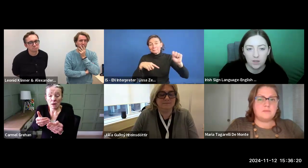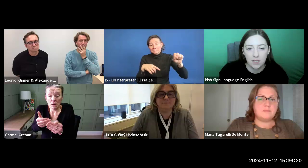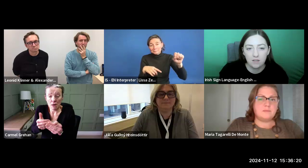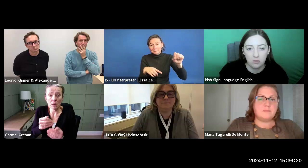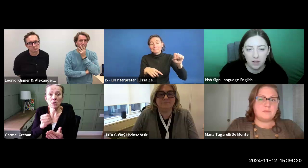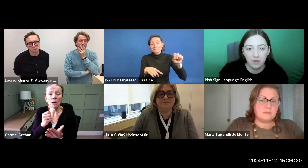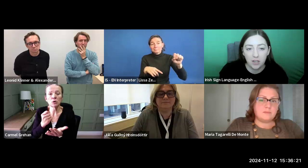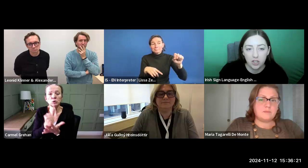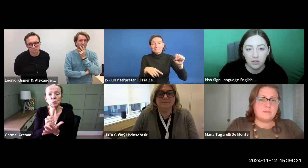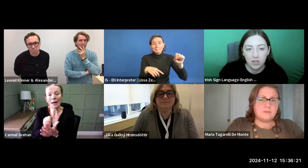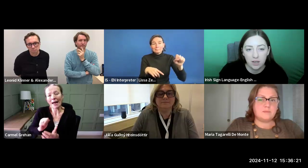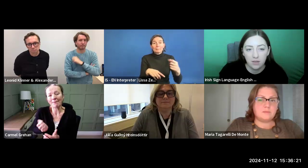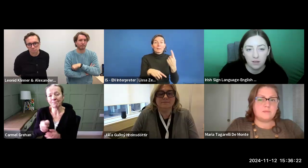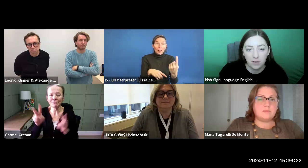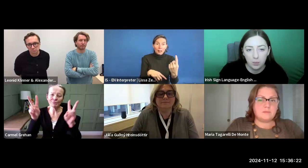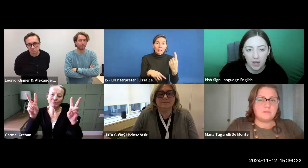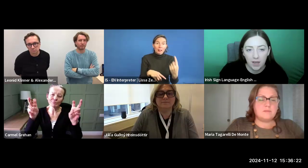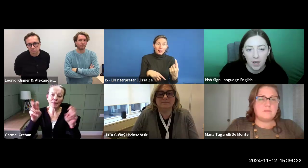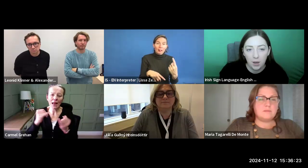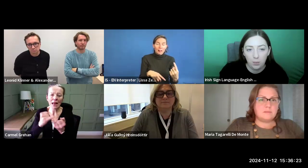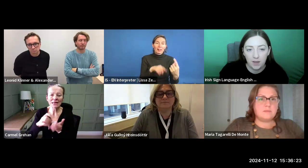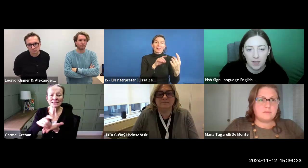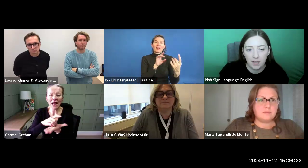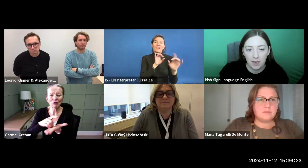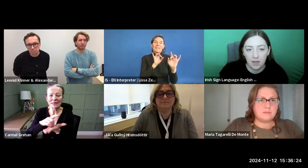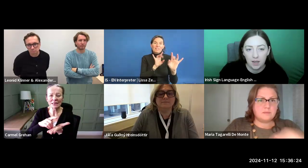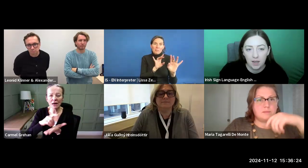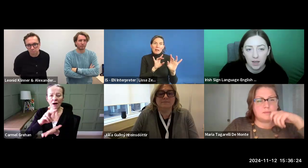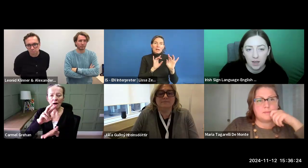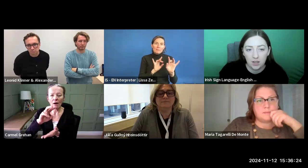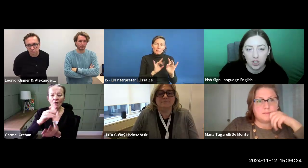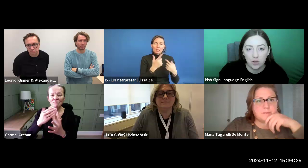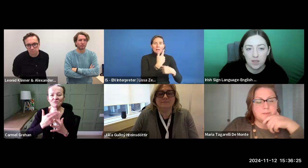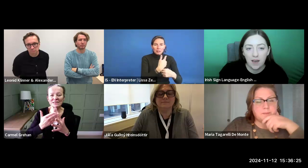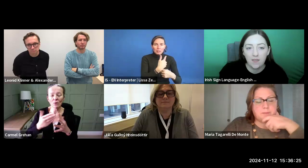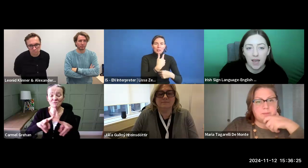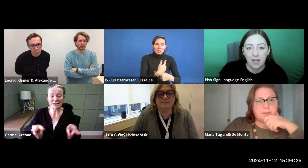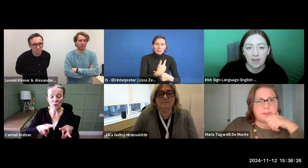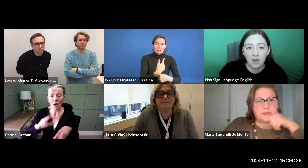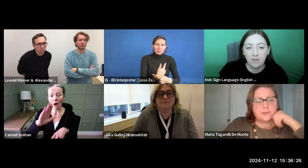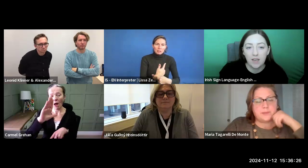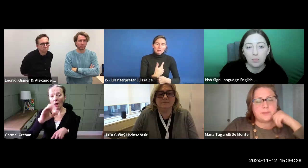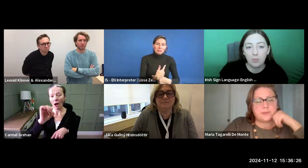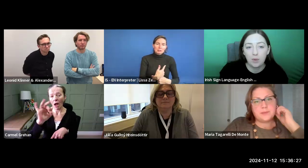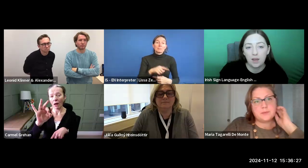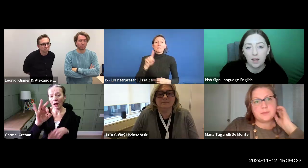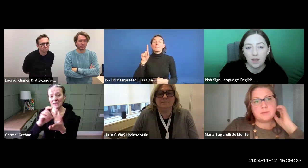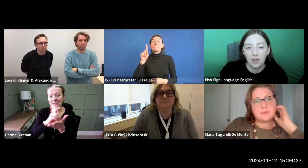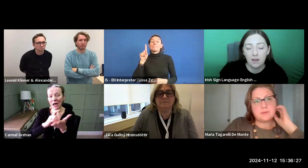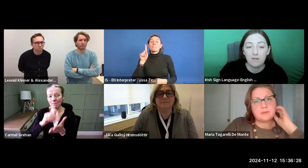recording videos individually for each student to give that feedback. But I think that the students can then kind of